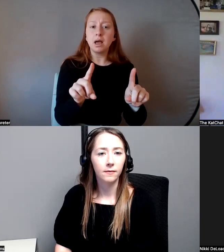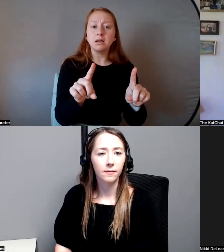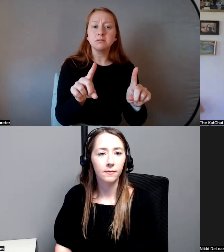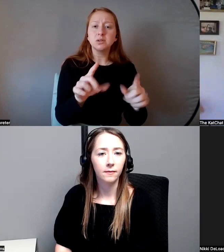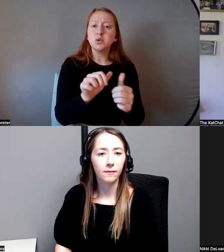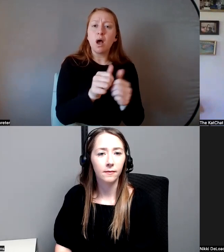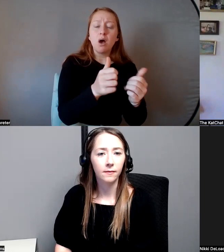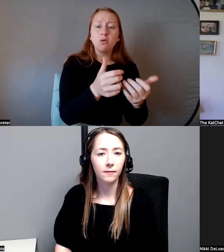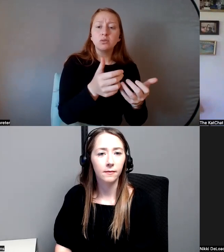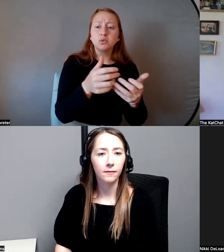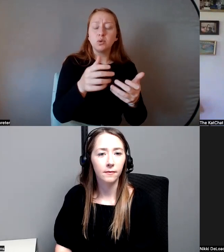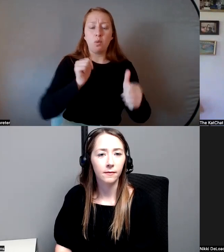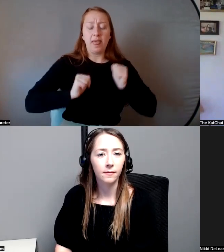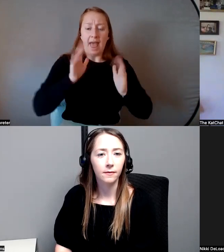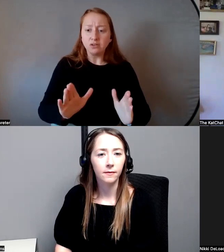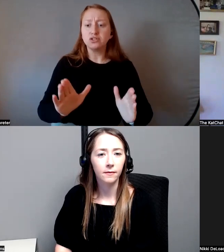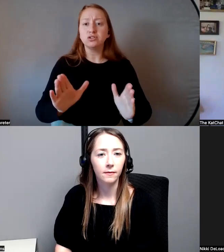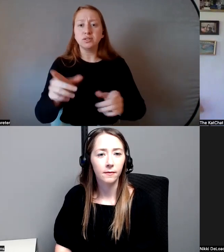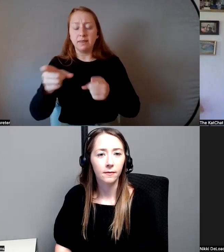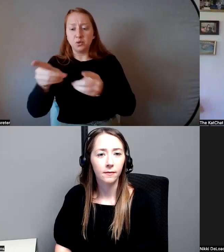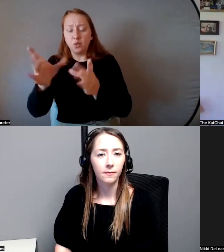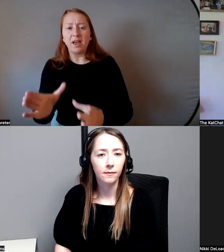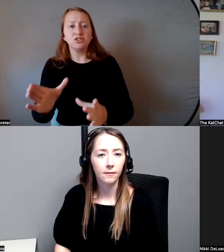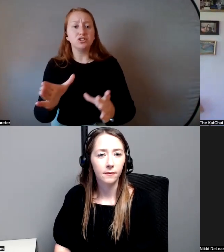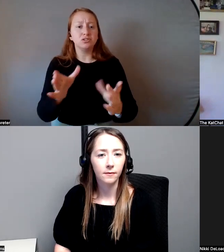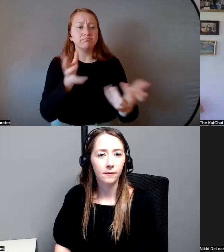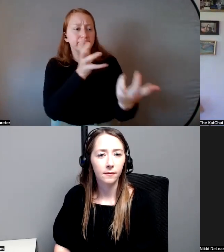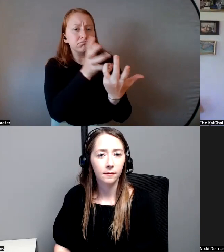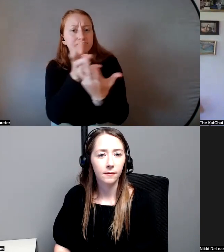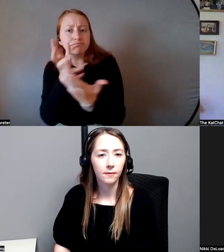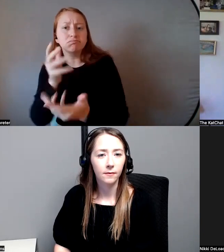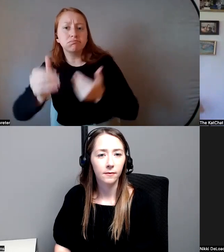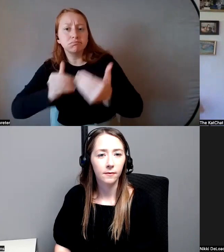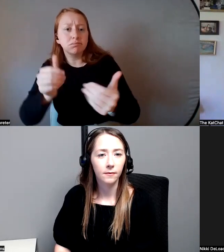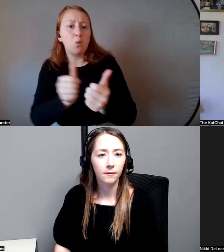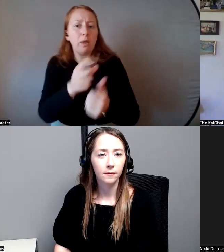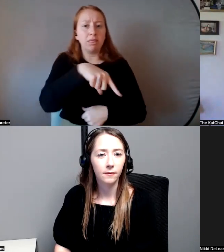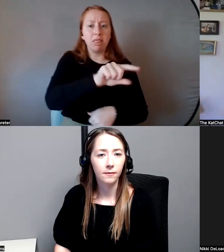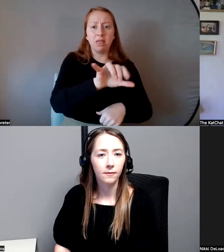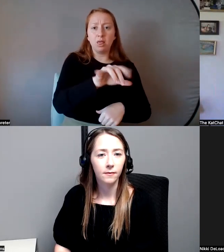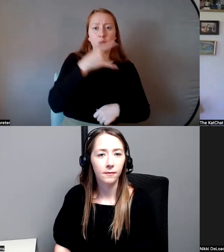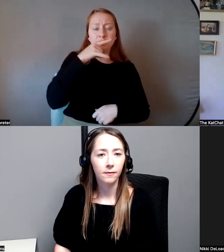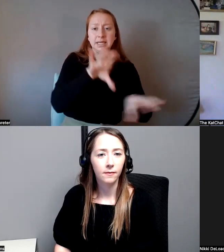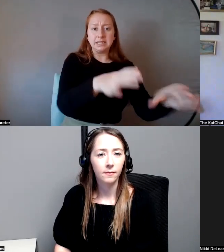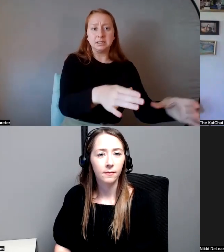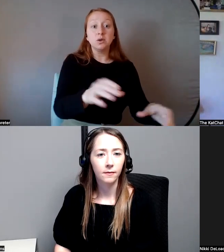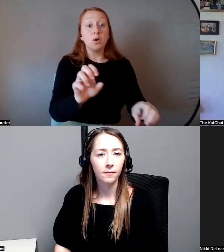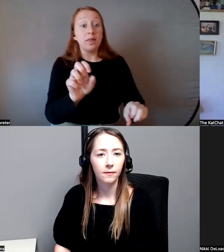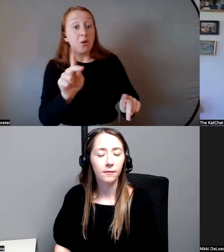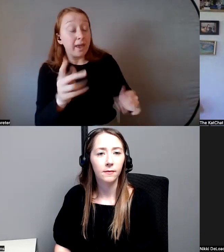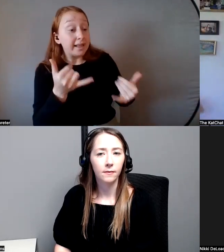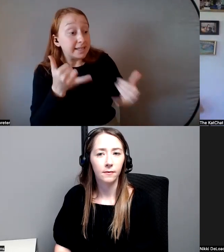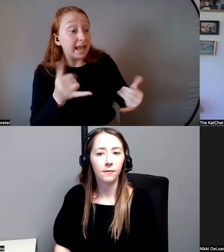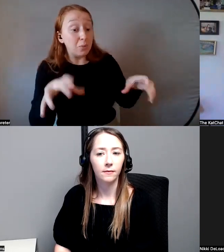the director was able to like go along with the movie, like, okay, we're gonna do this today, and then we're gonna do the